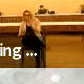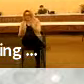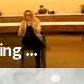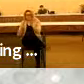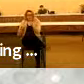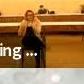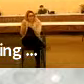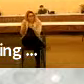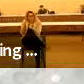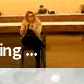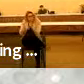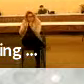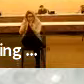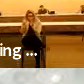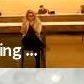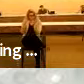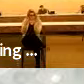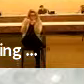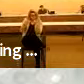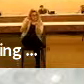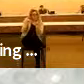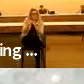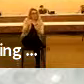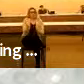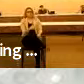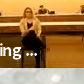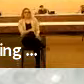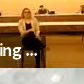he is all set.